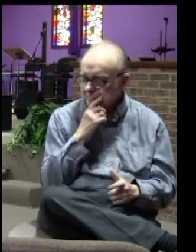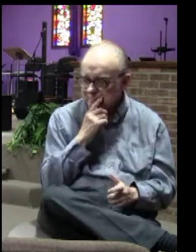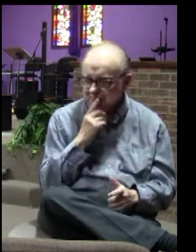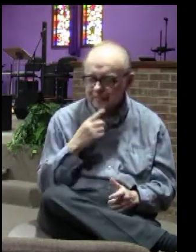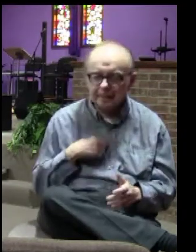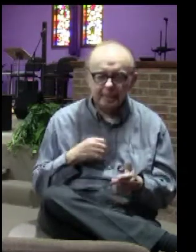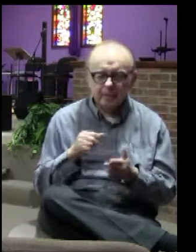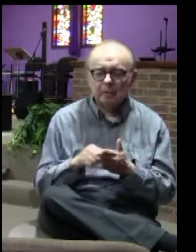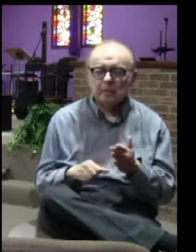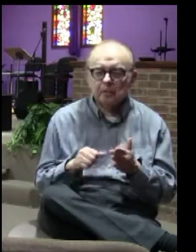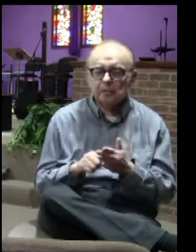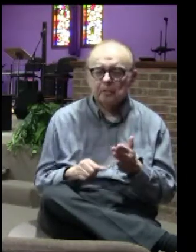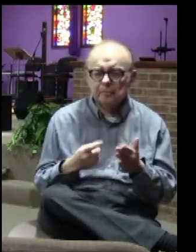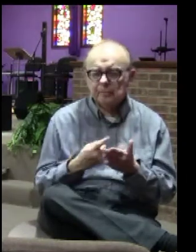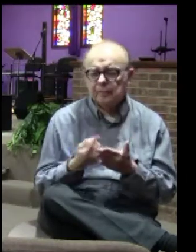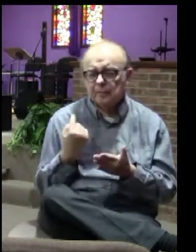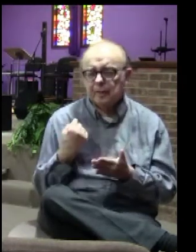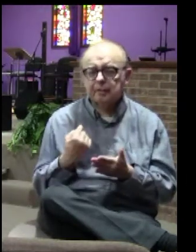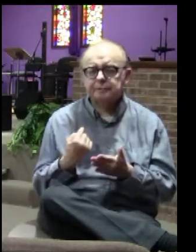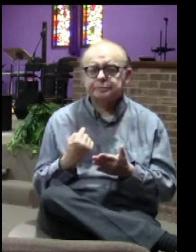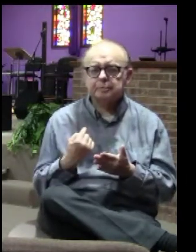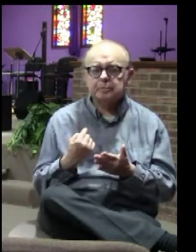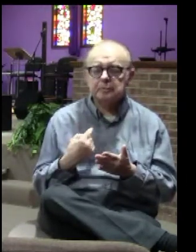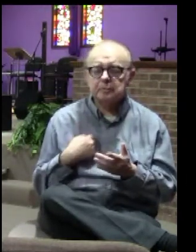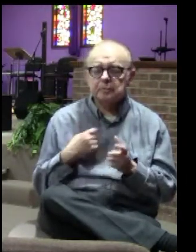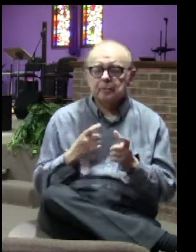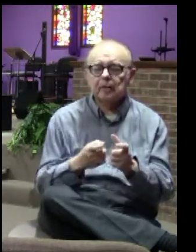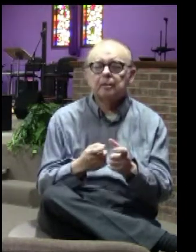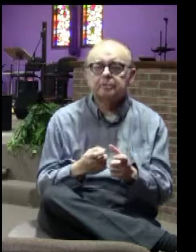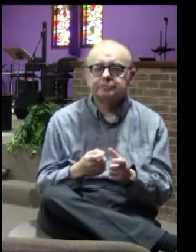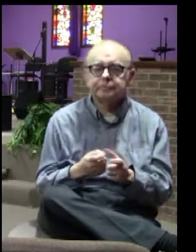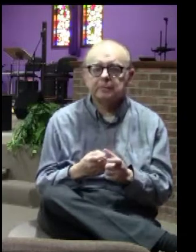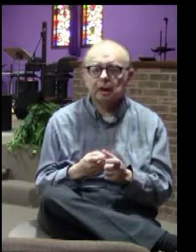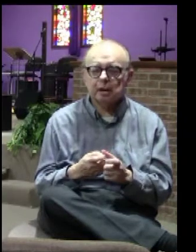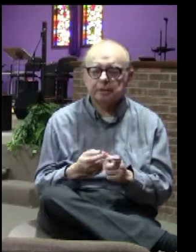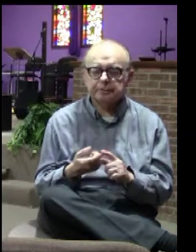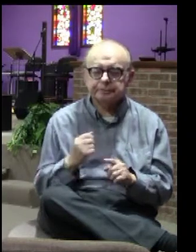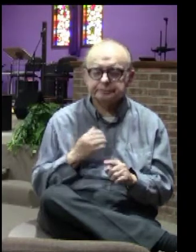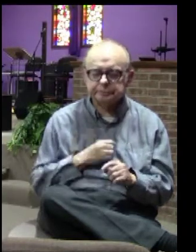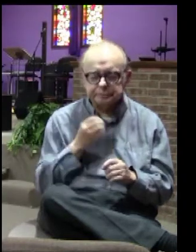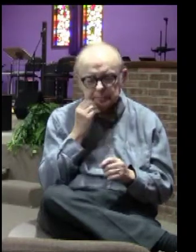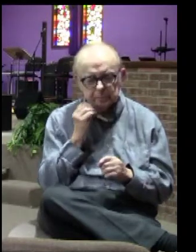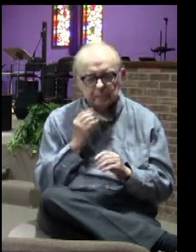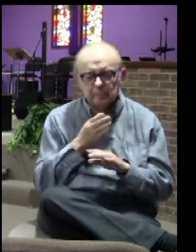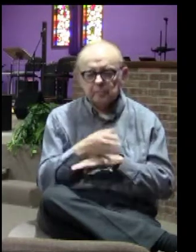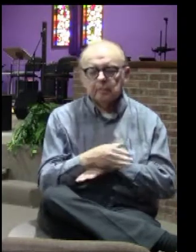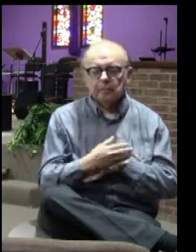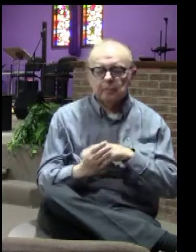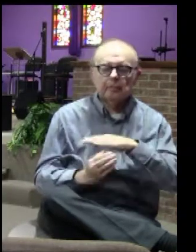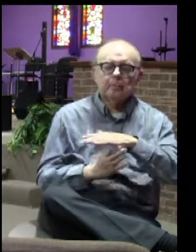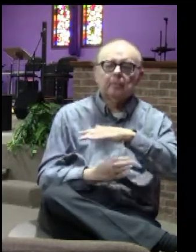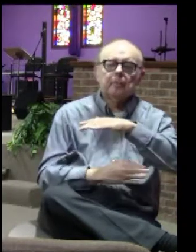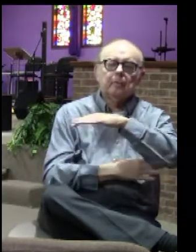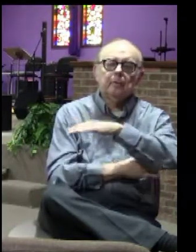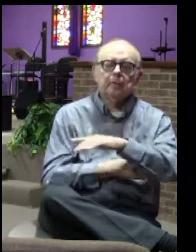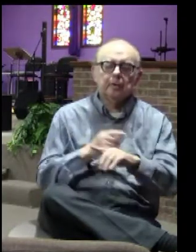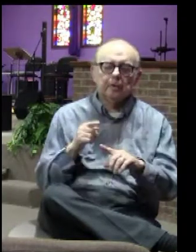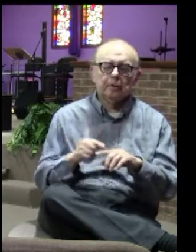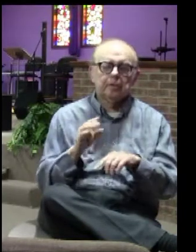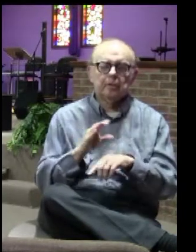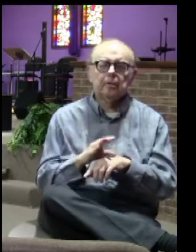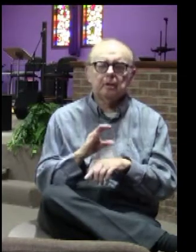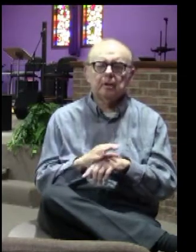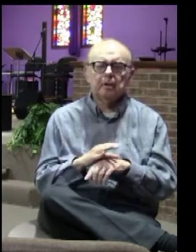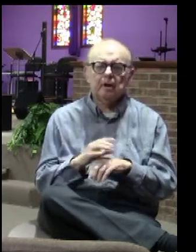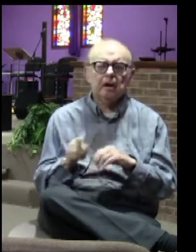had a surgery a week ago. And I ran from my house across the bridge over to the church, which was